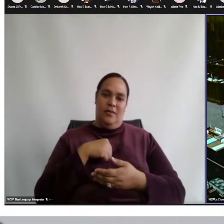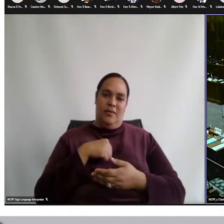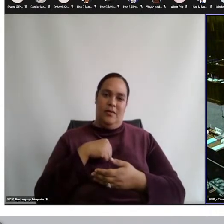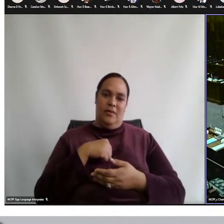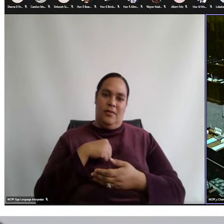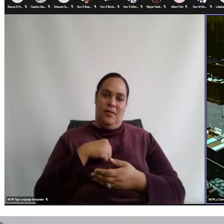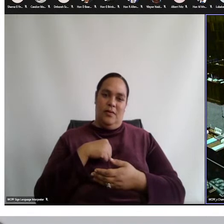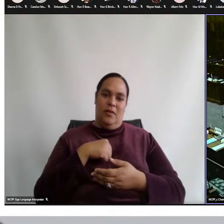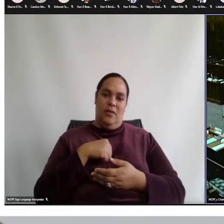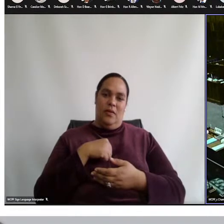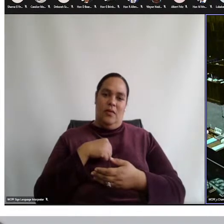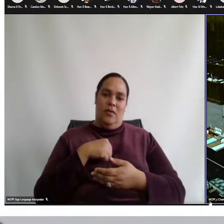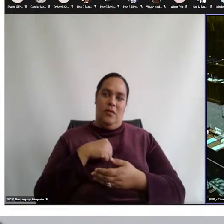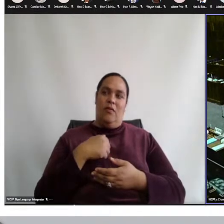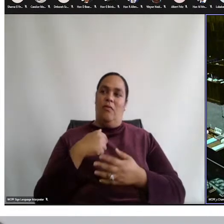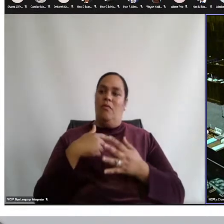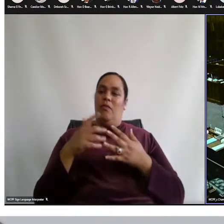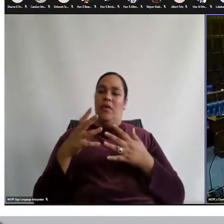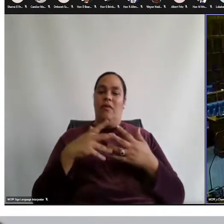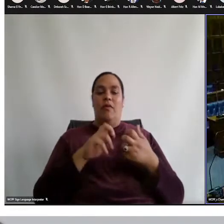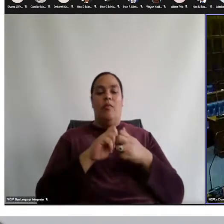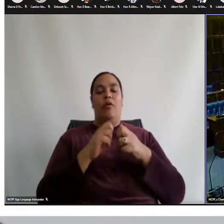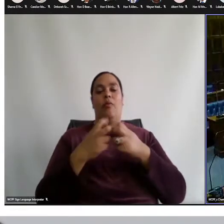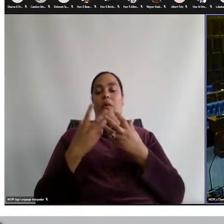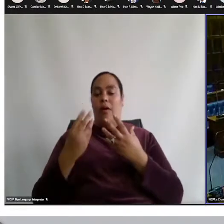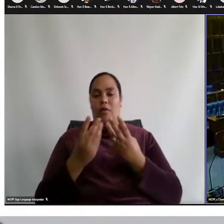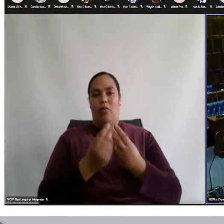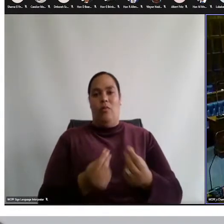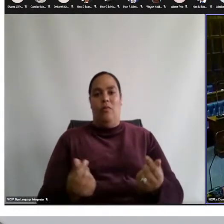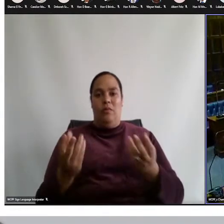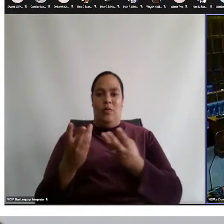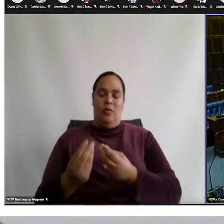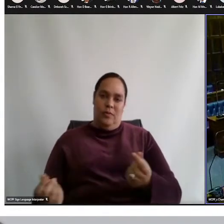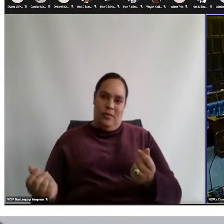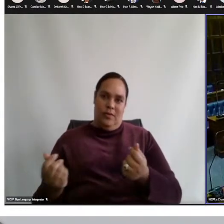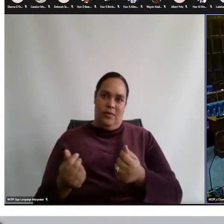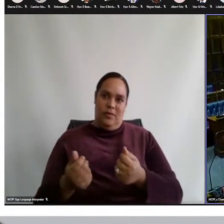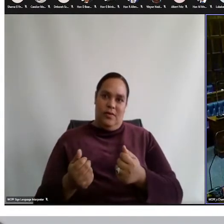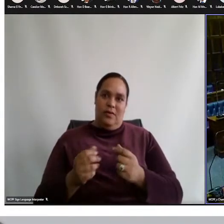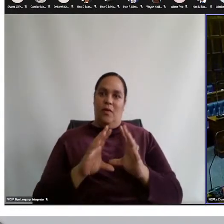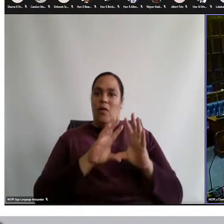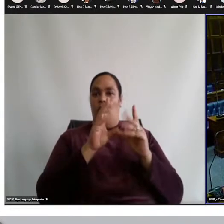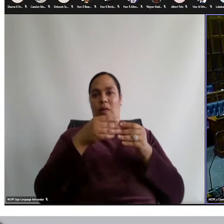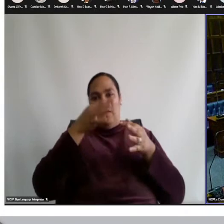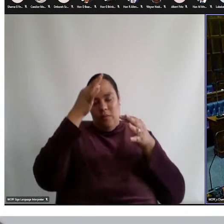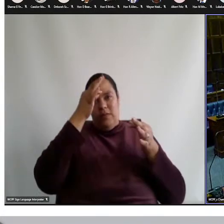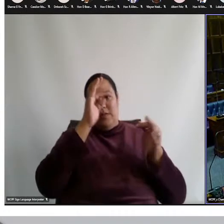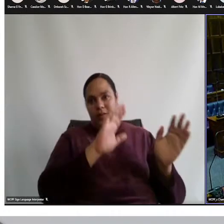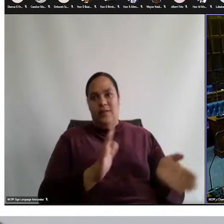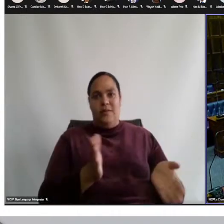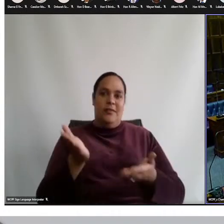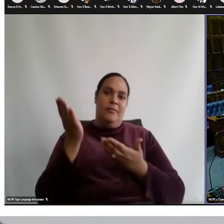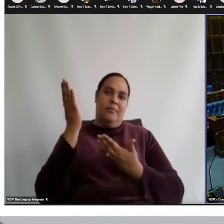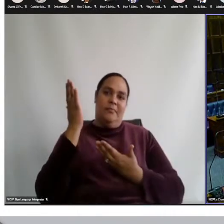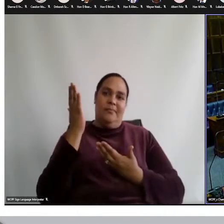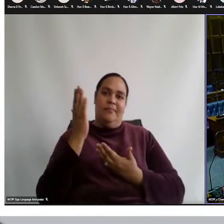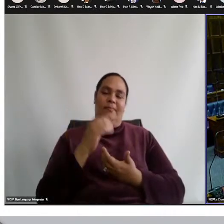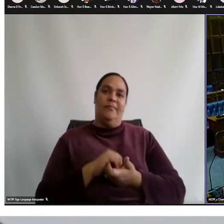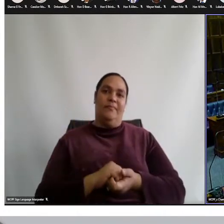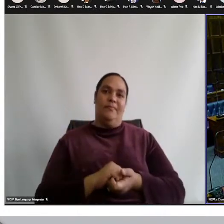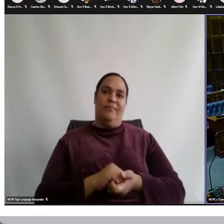om ons te kot komenge te workom and al ons beslete an e op te